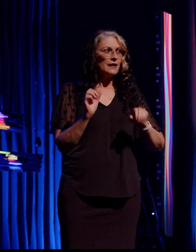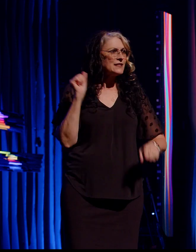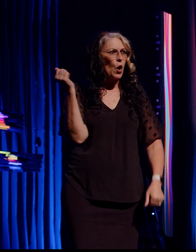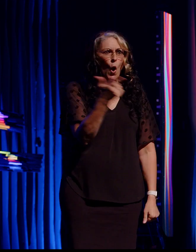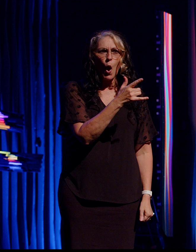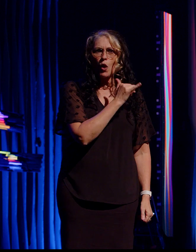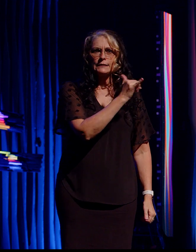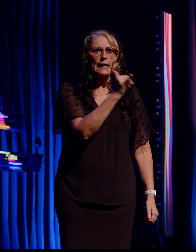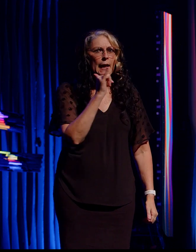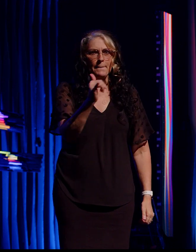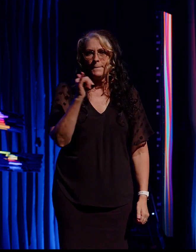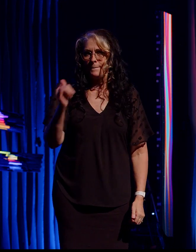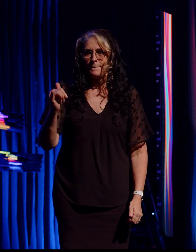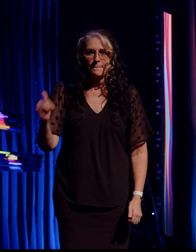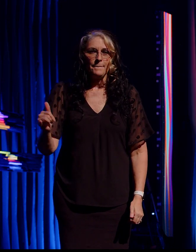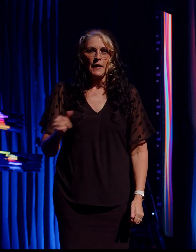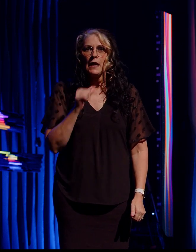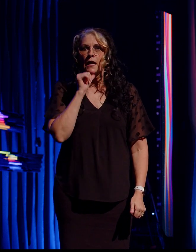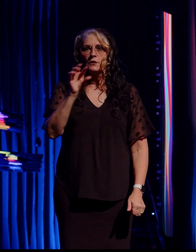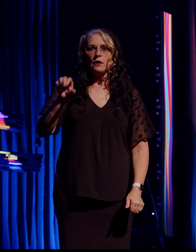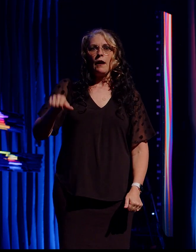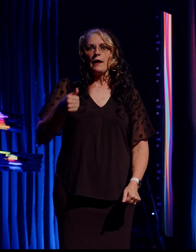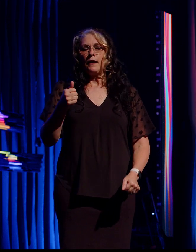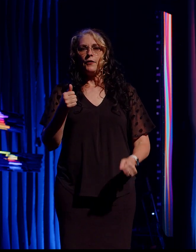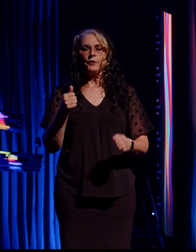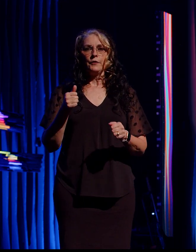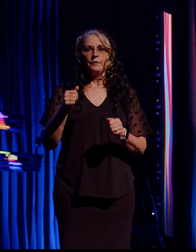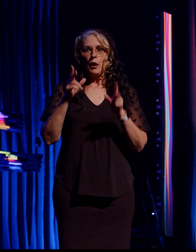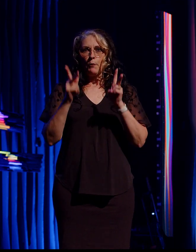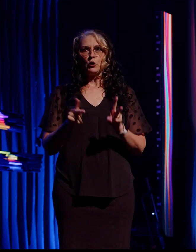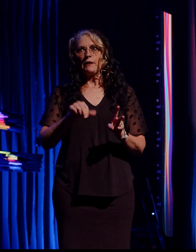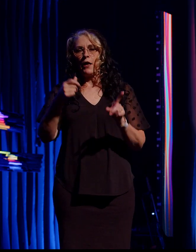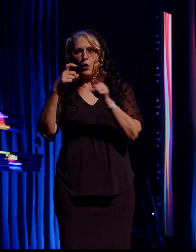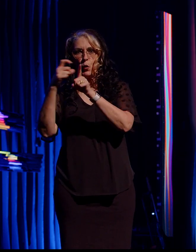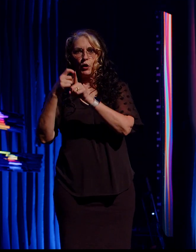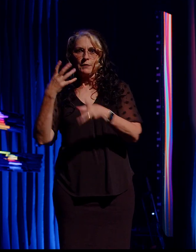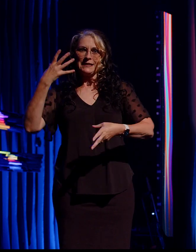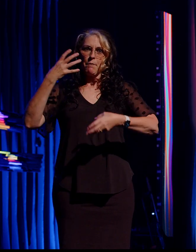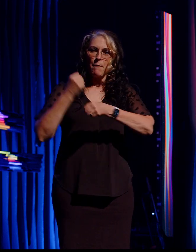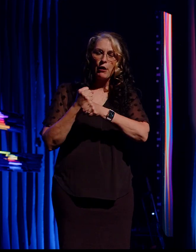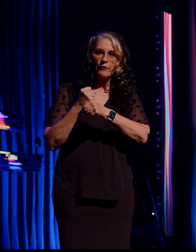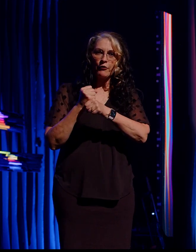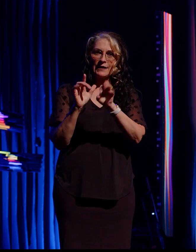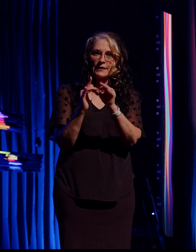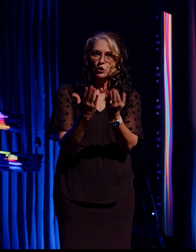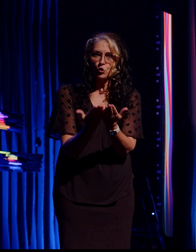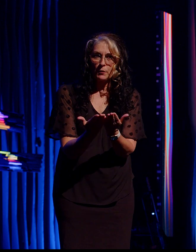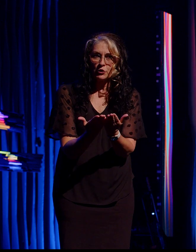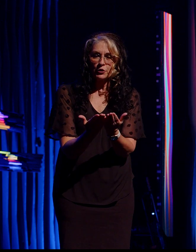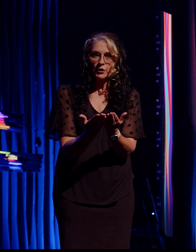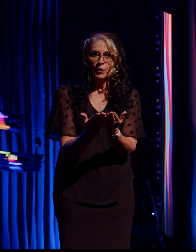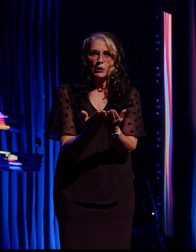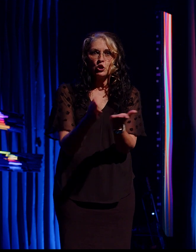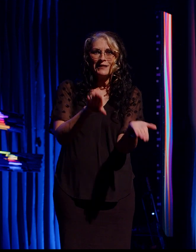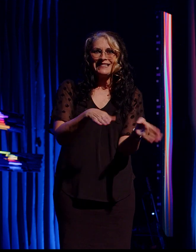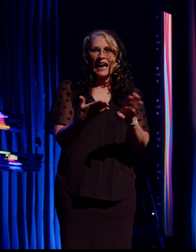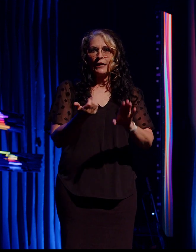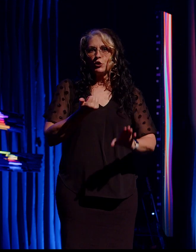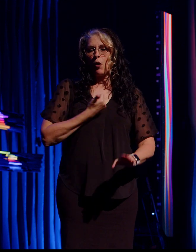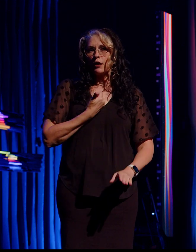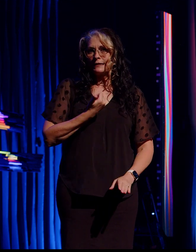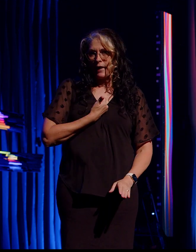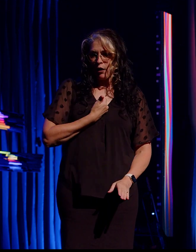us. That's not Andy putting in his own words. That's Andy paraphrasing scripture. Because we're supposed to die to